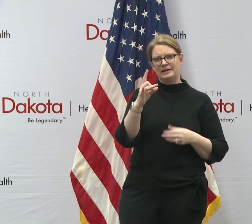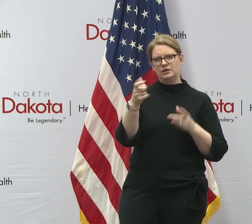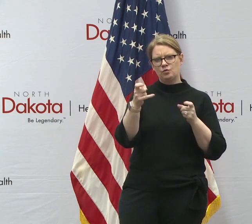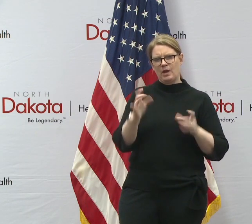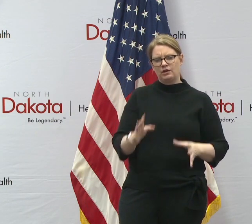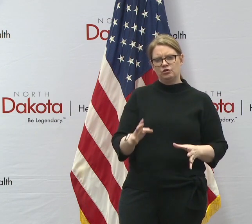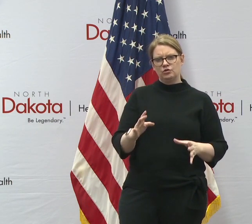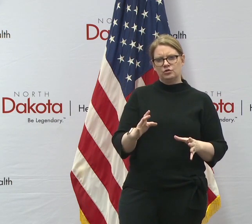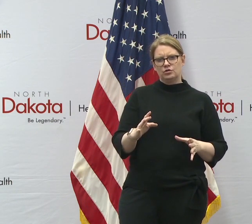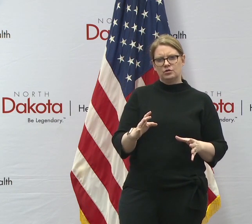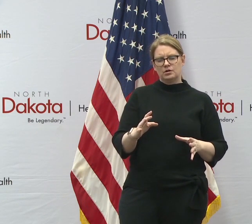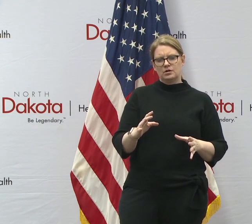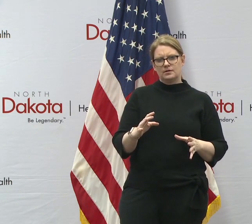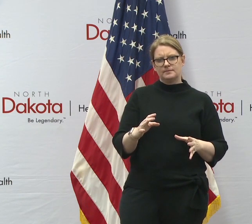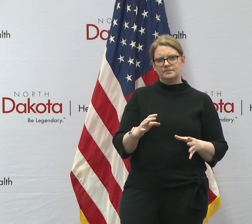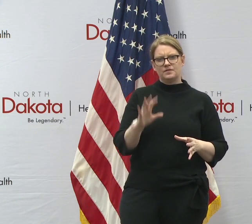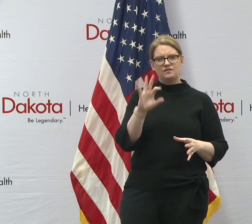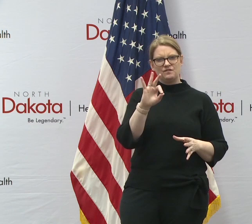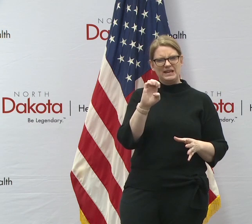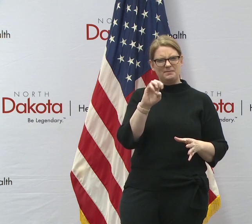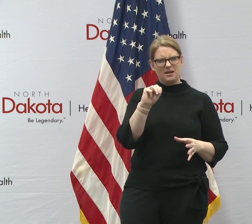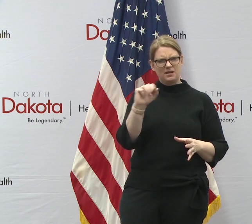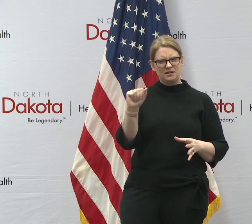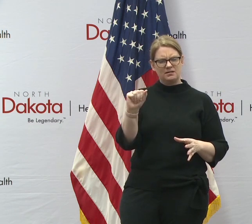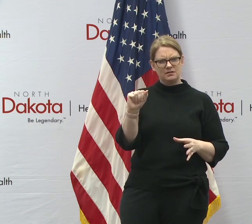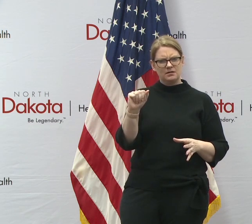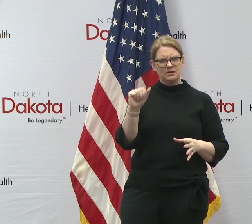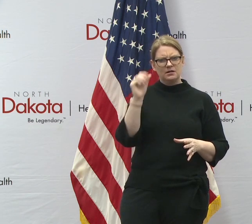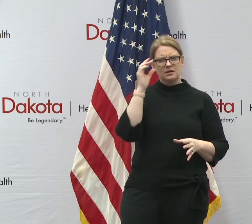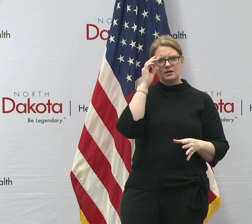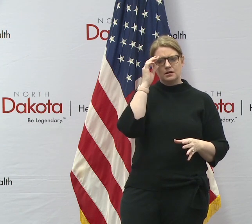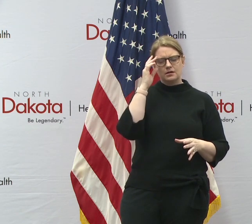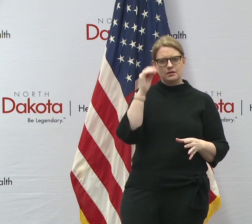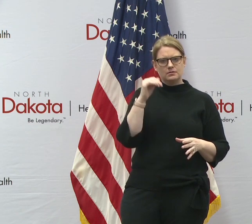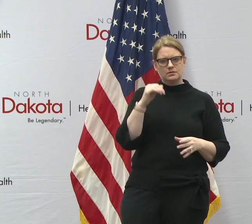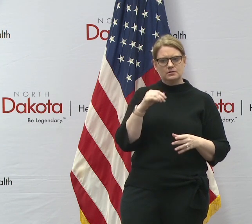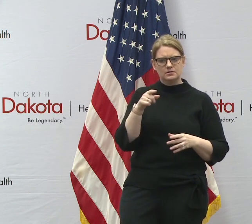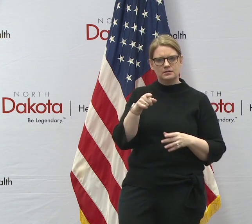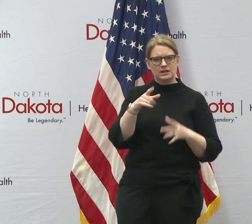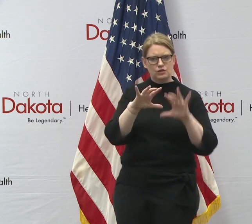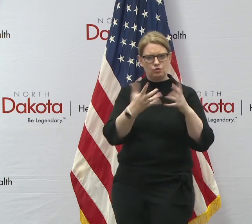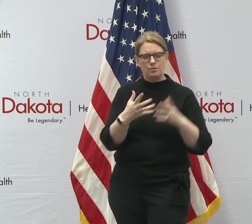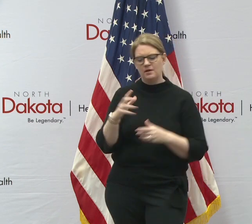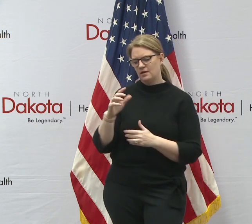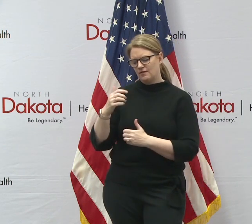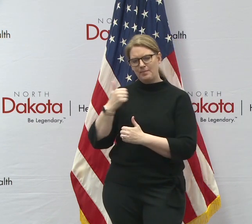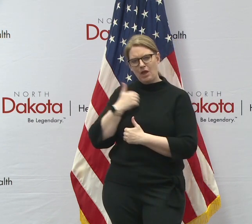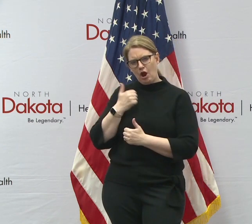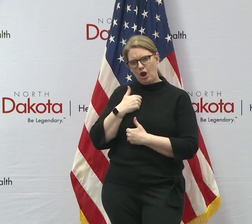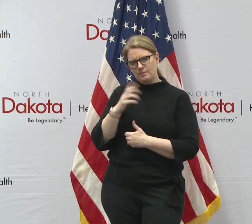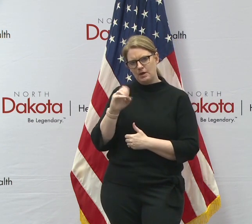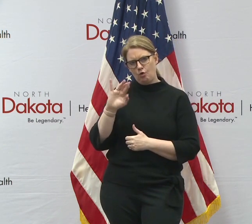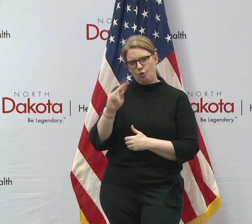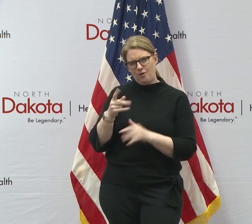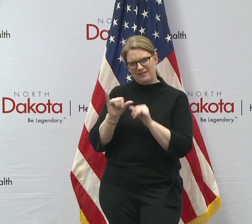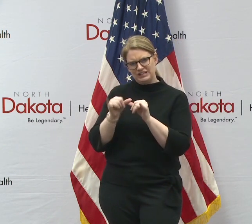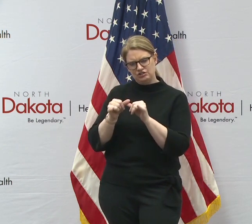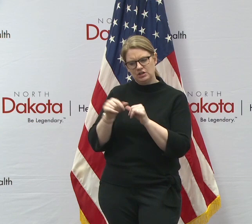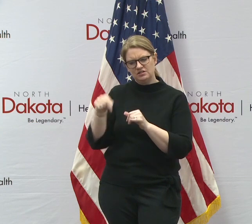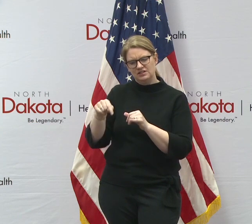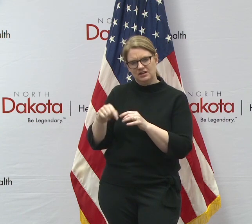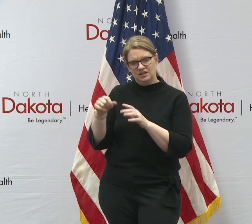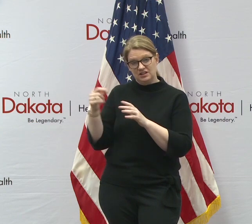director for FEMA. I know we've got a group from Army Corps of Engineers that's in the